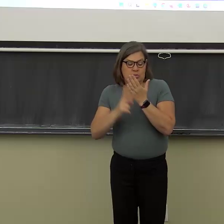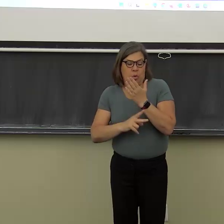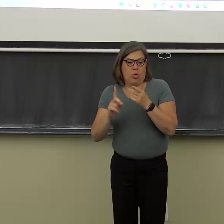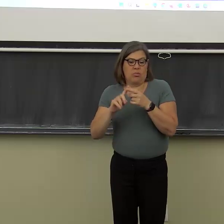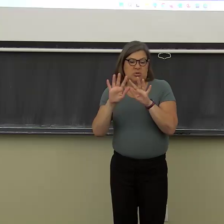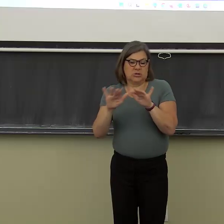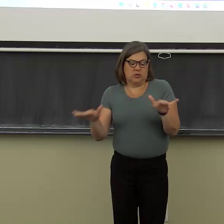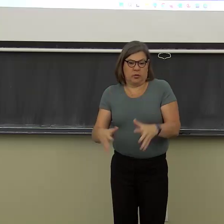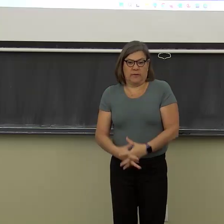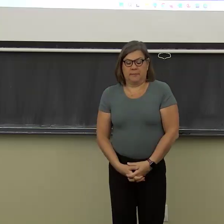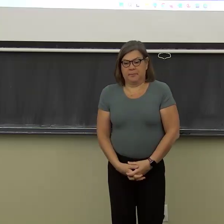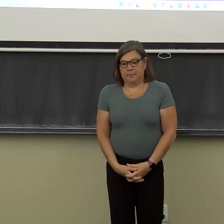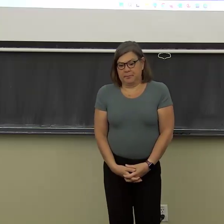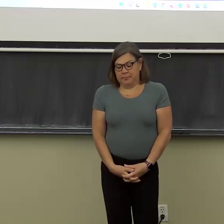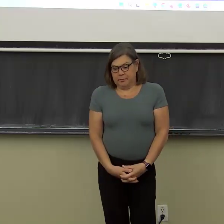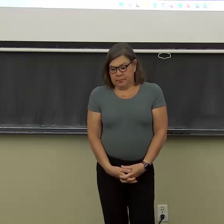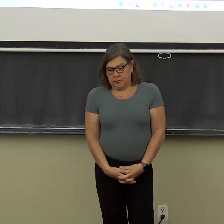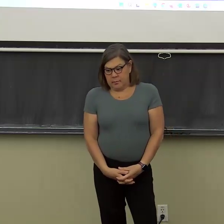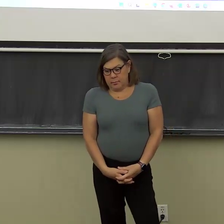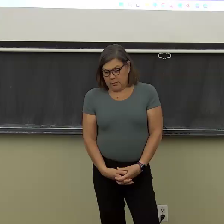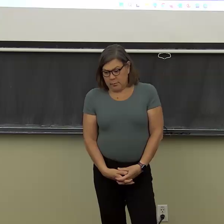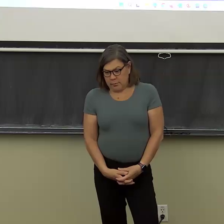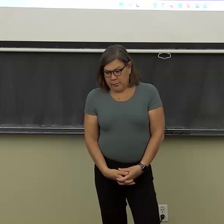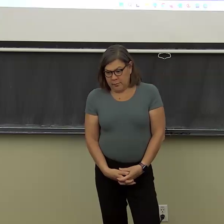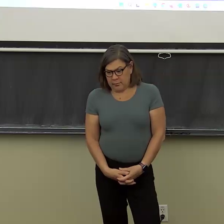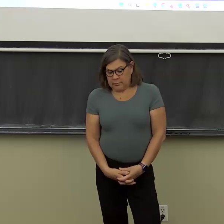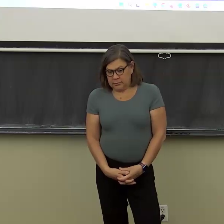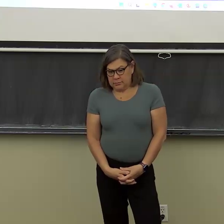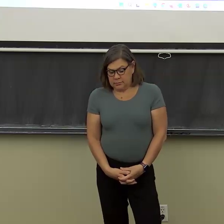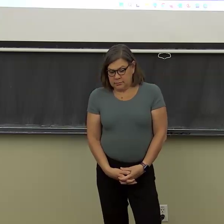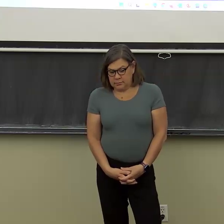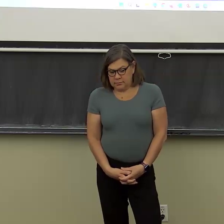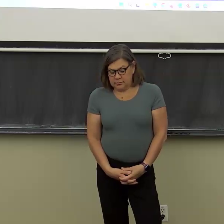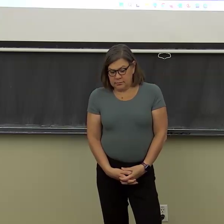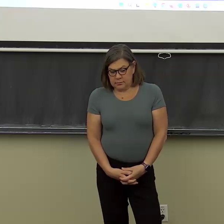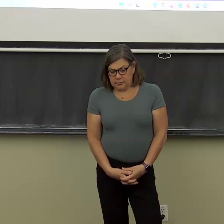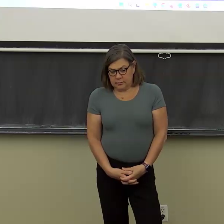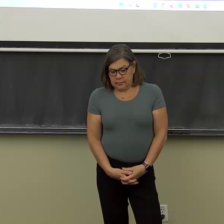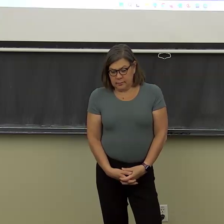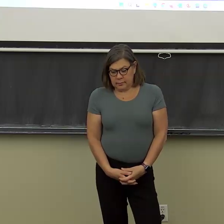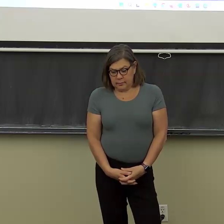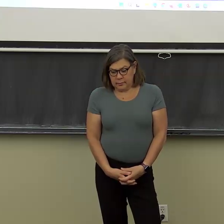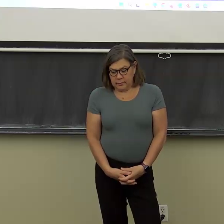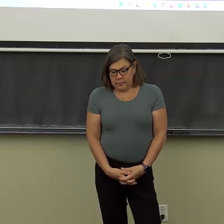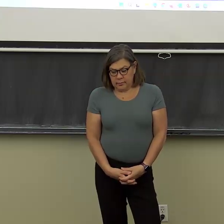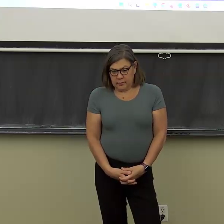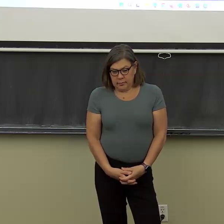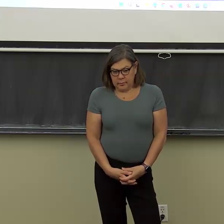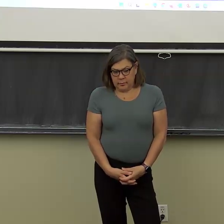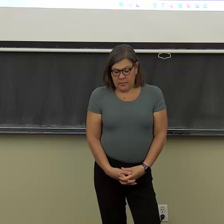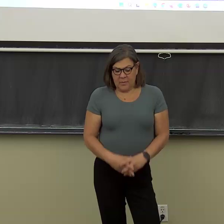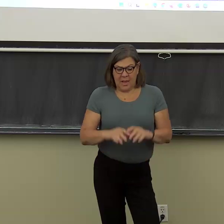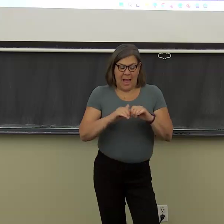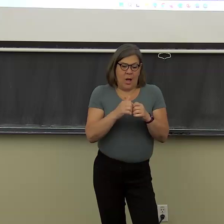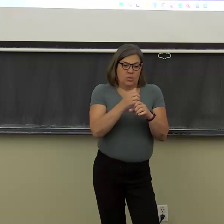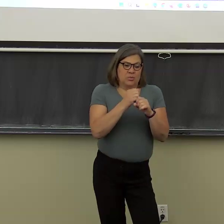forth? Is there a way we can get that agency and the need